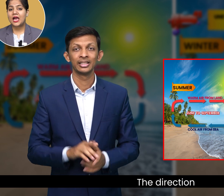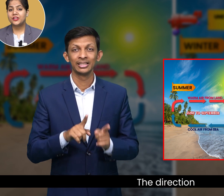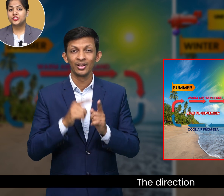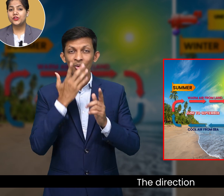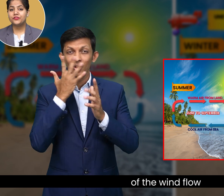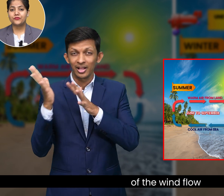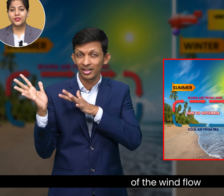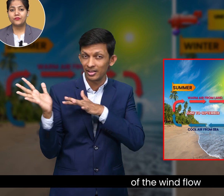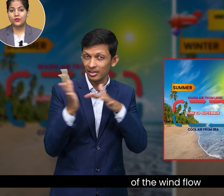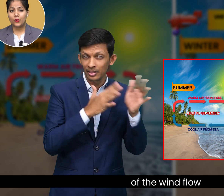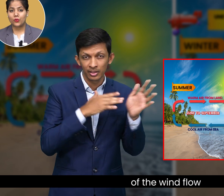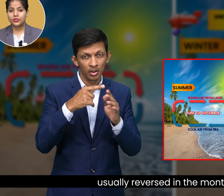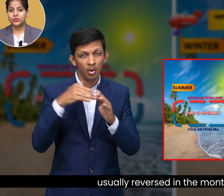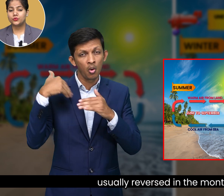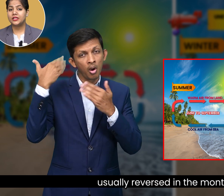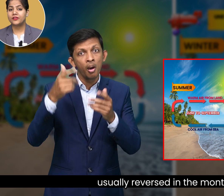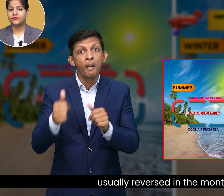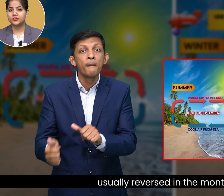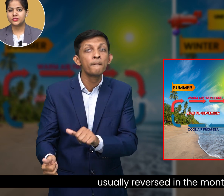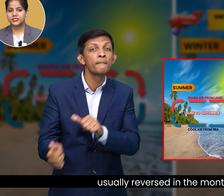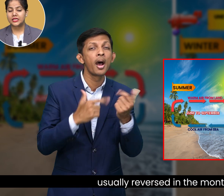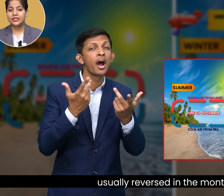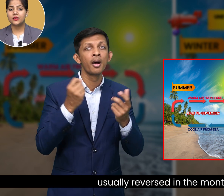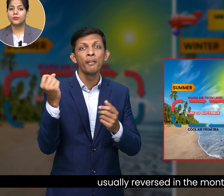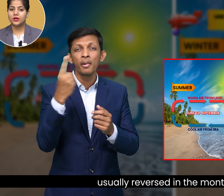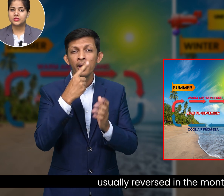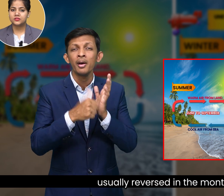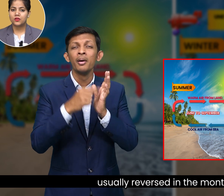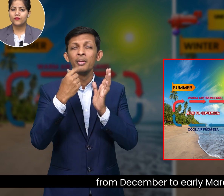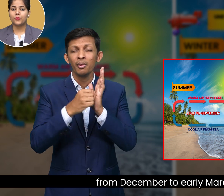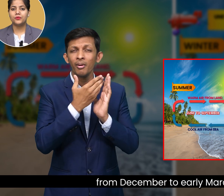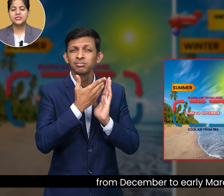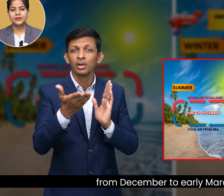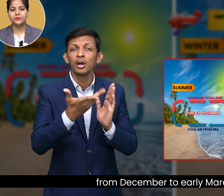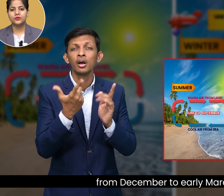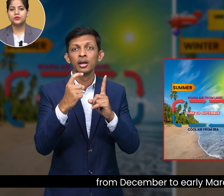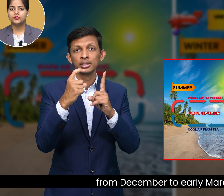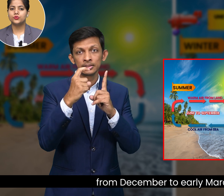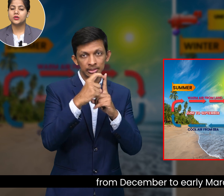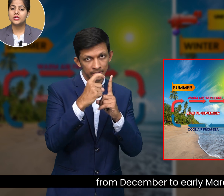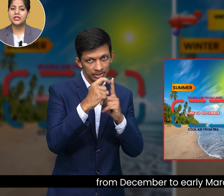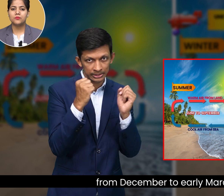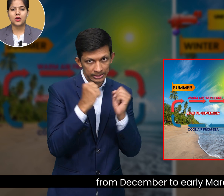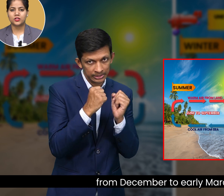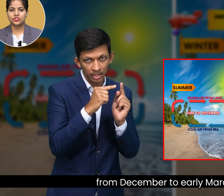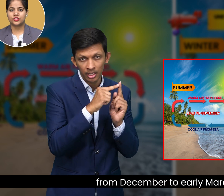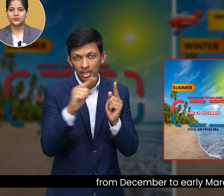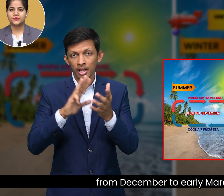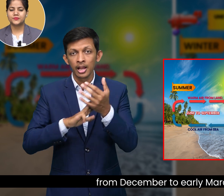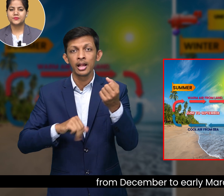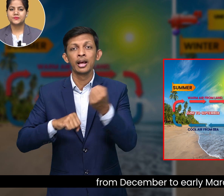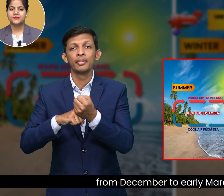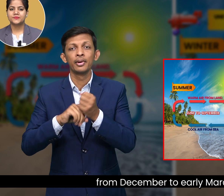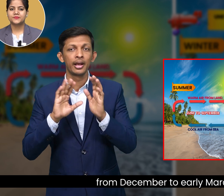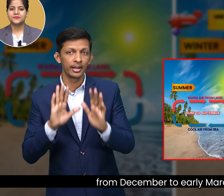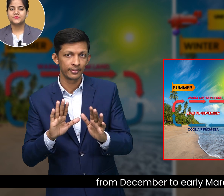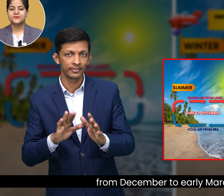The direction of the wind flow usually reversed in the months from December to early March.